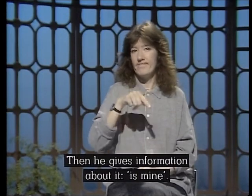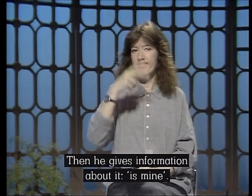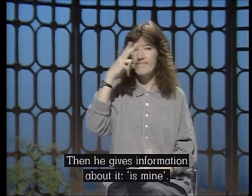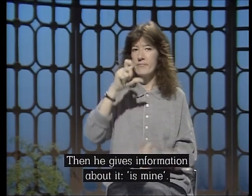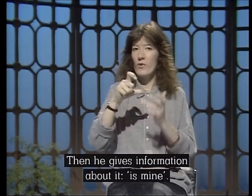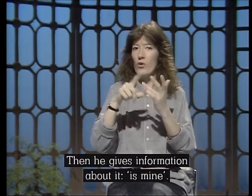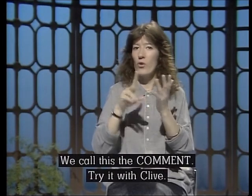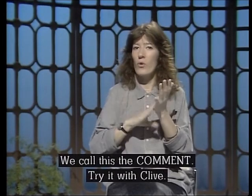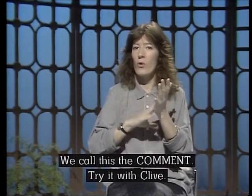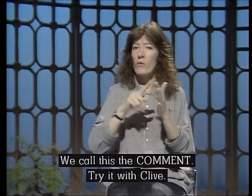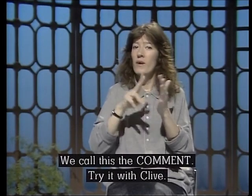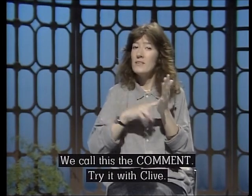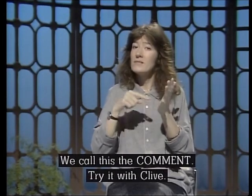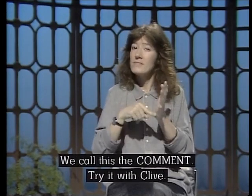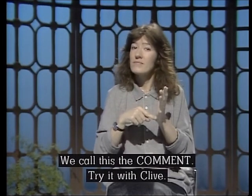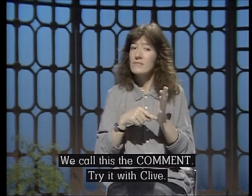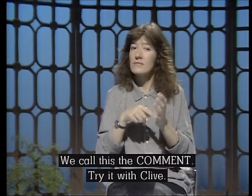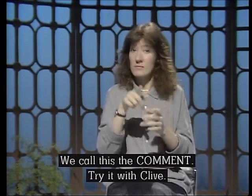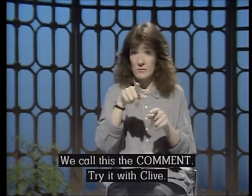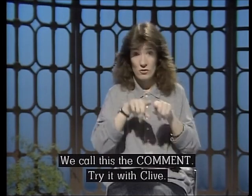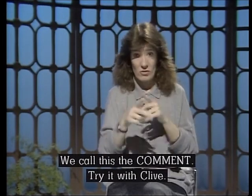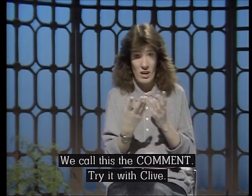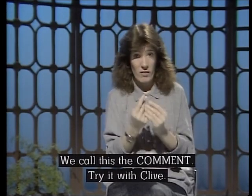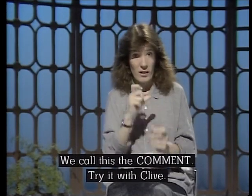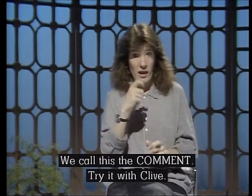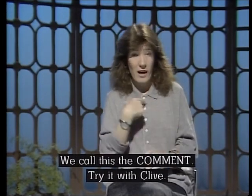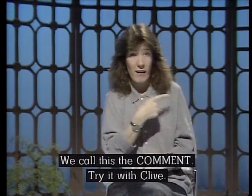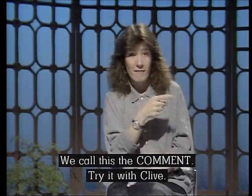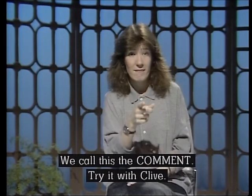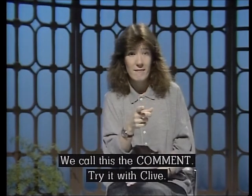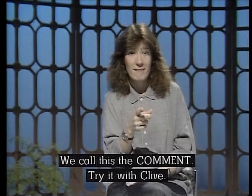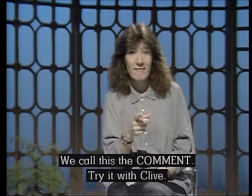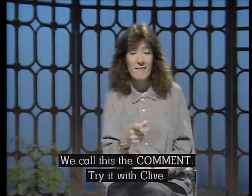and we call this the comment. Try it with Clive.